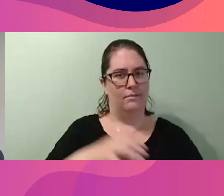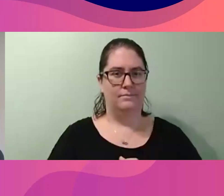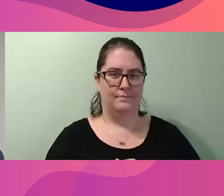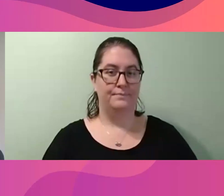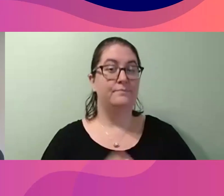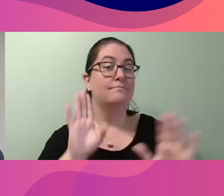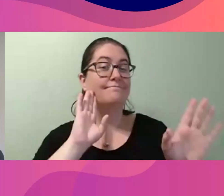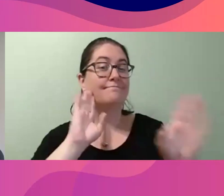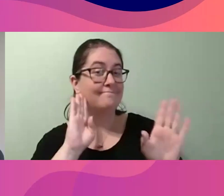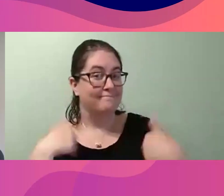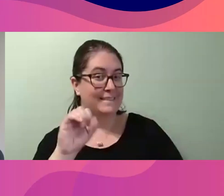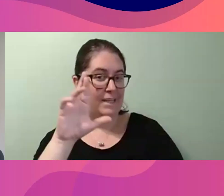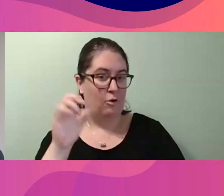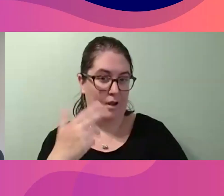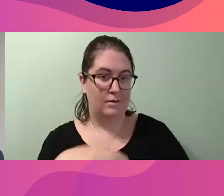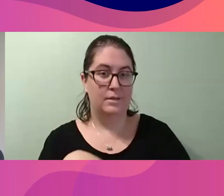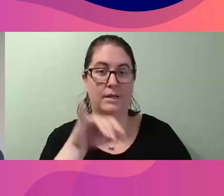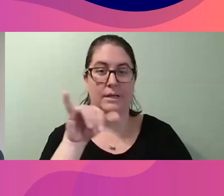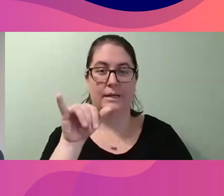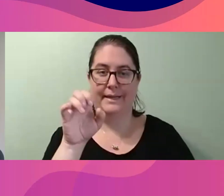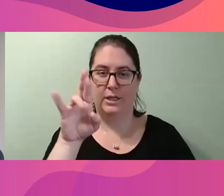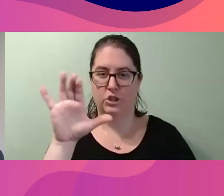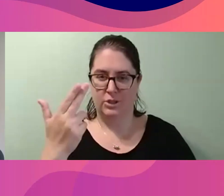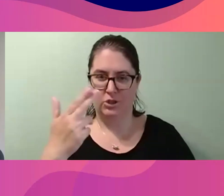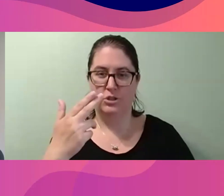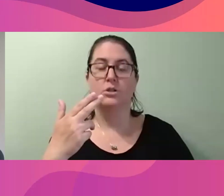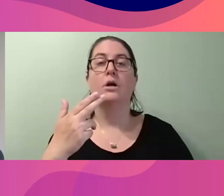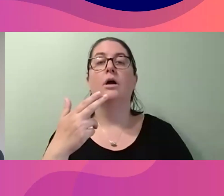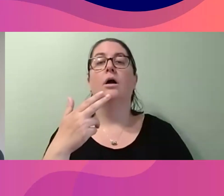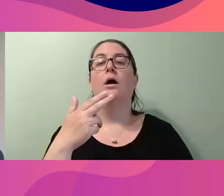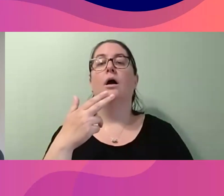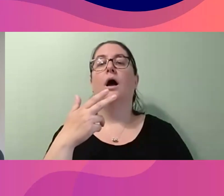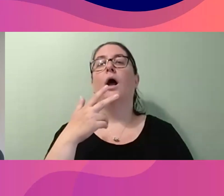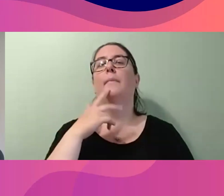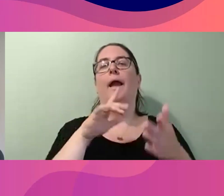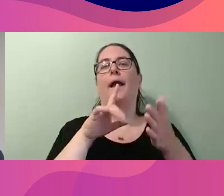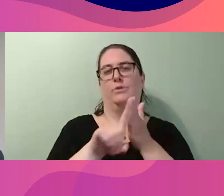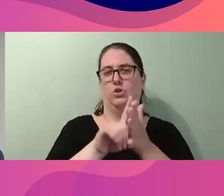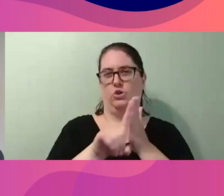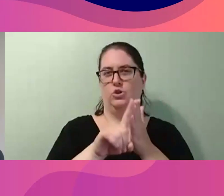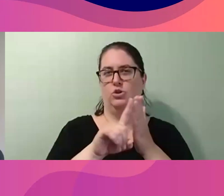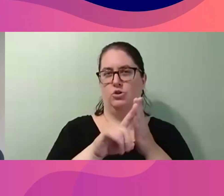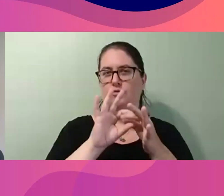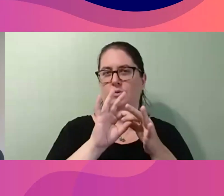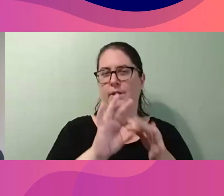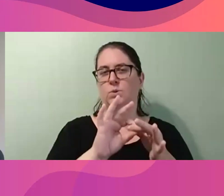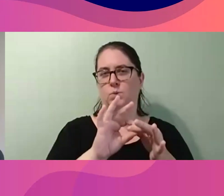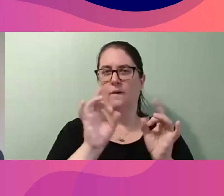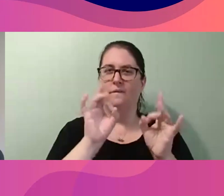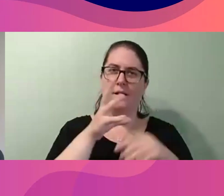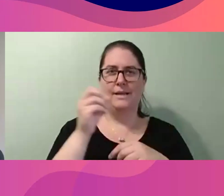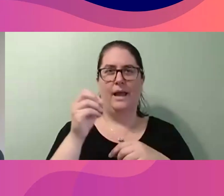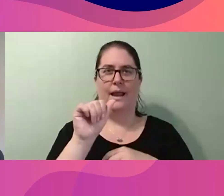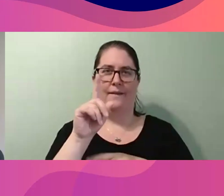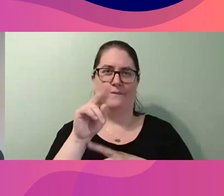Hello, everyone. I'm Sarah Yursich, an early career researcher with the Alliance Against Violence and Adversity,